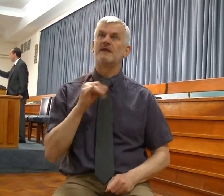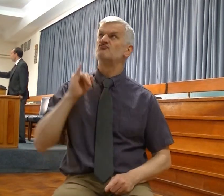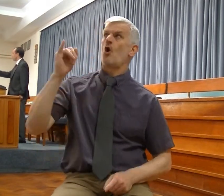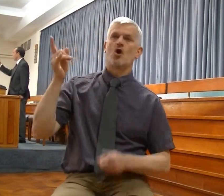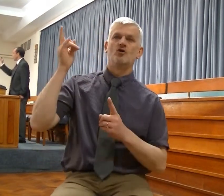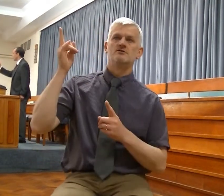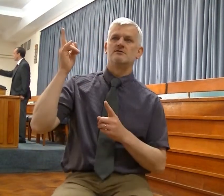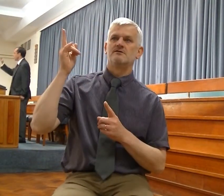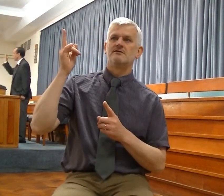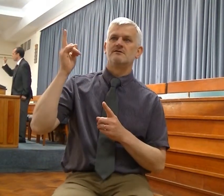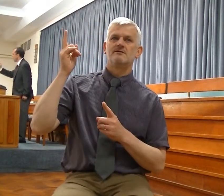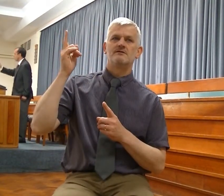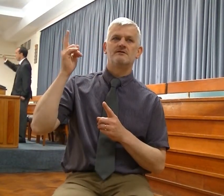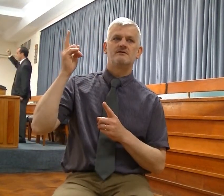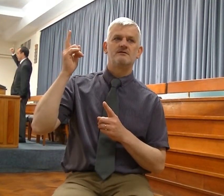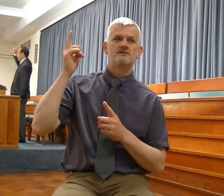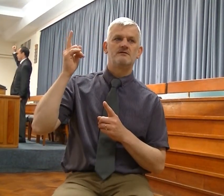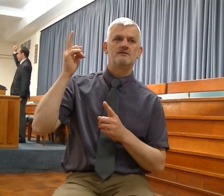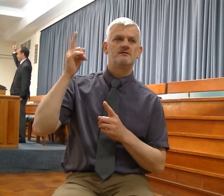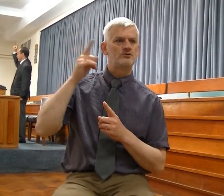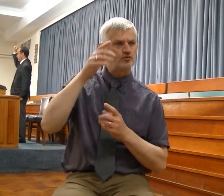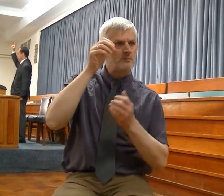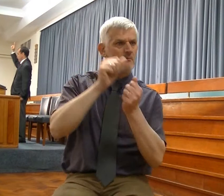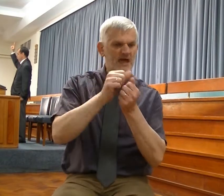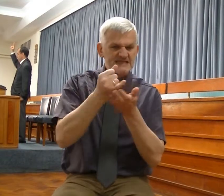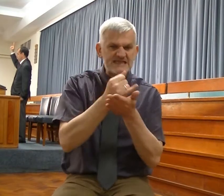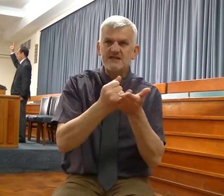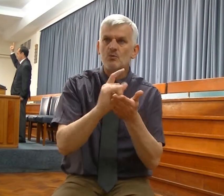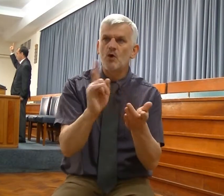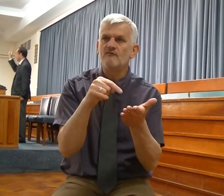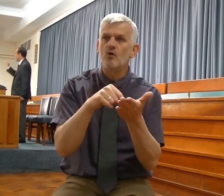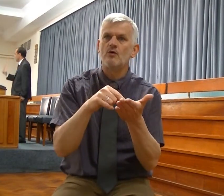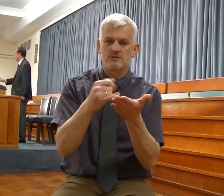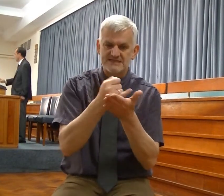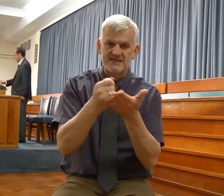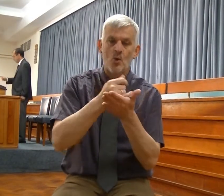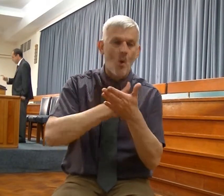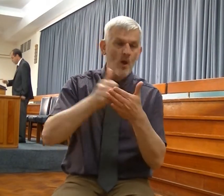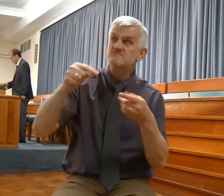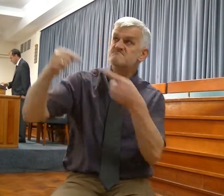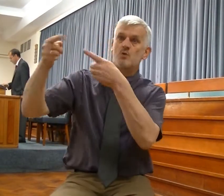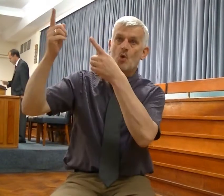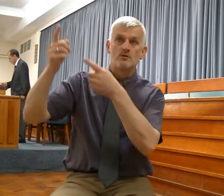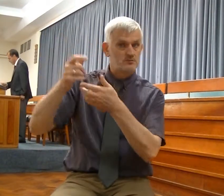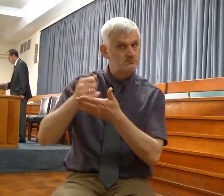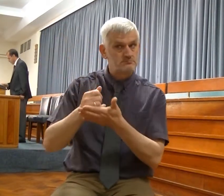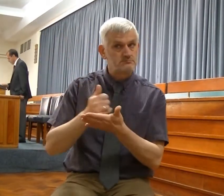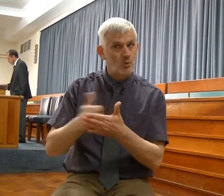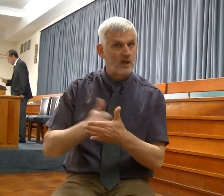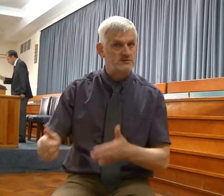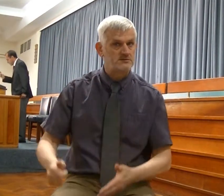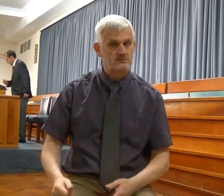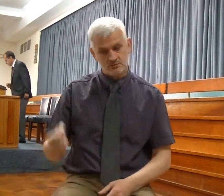God. Remember, sin is always against the living God. And this is what this man